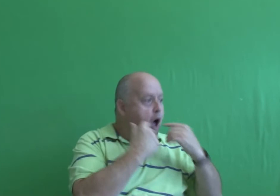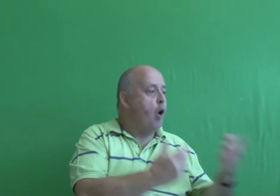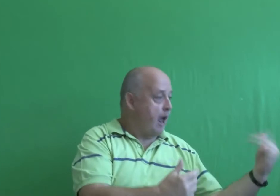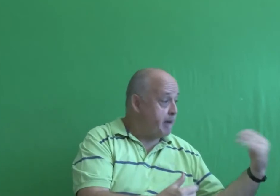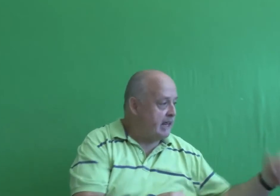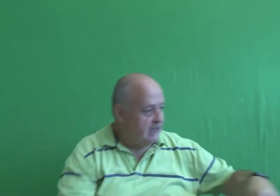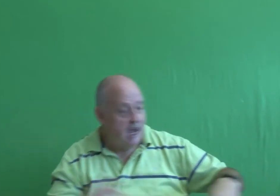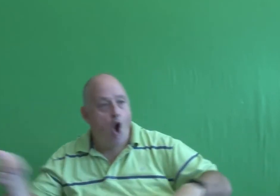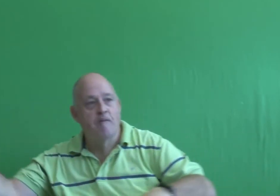yeah.